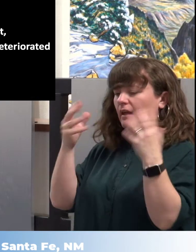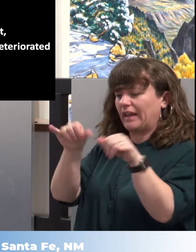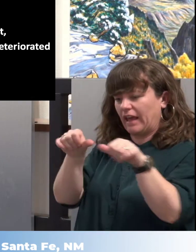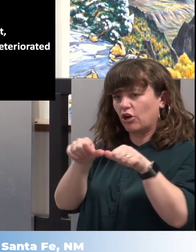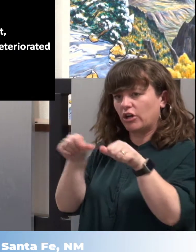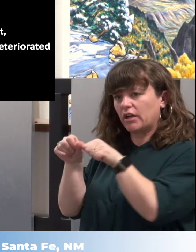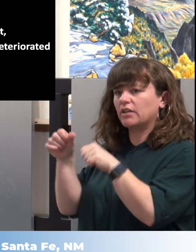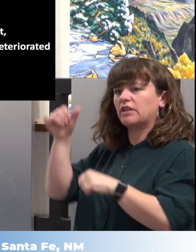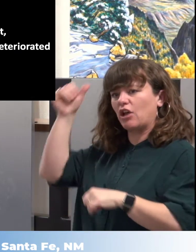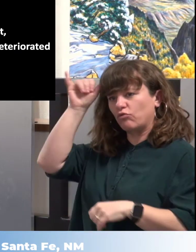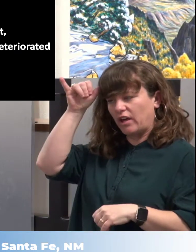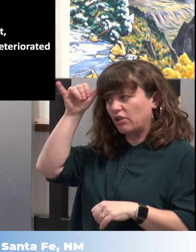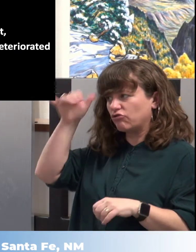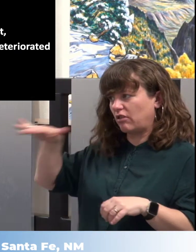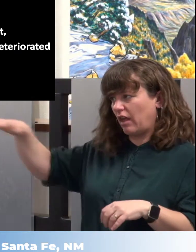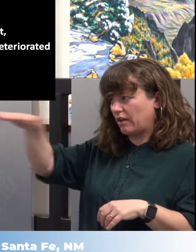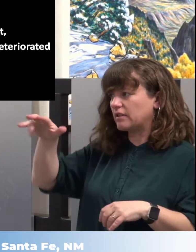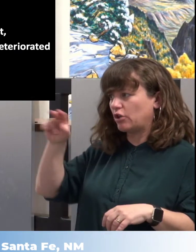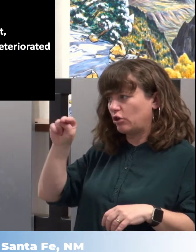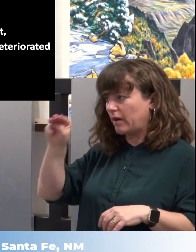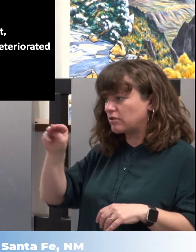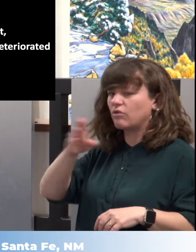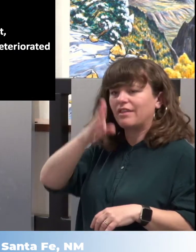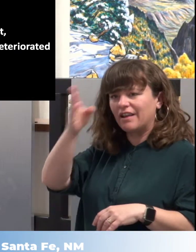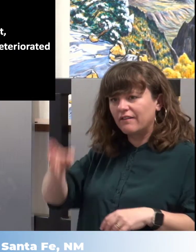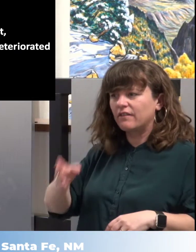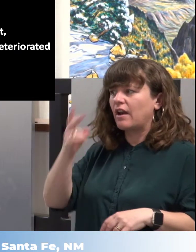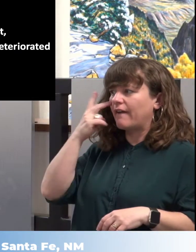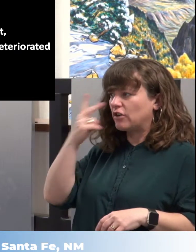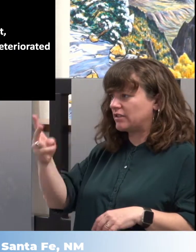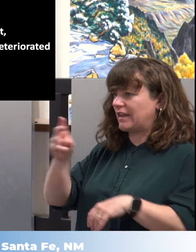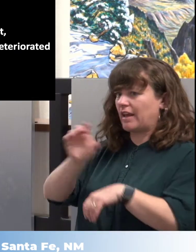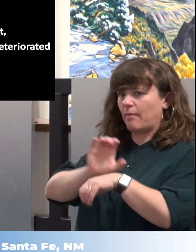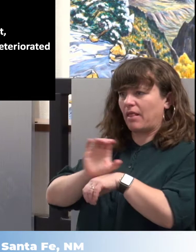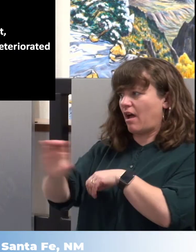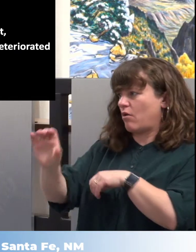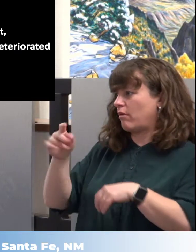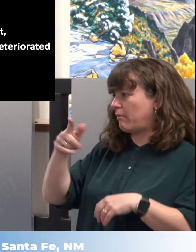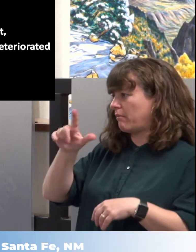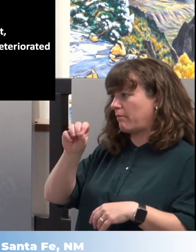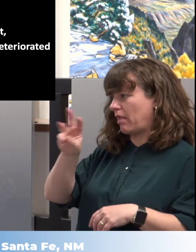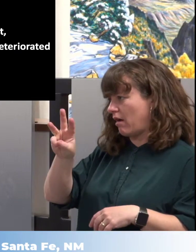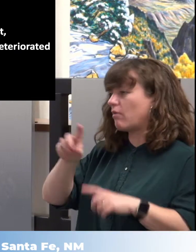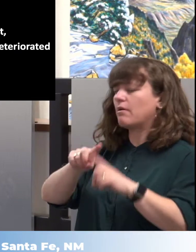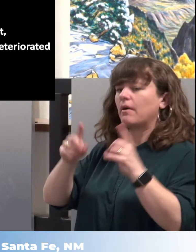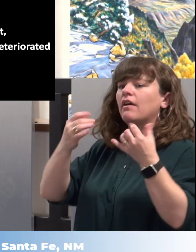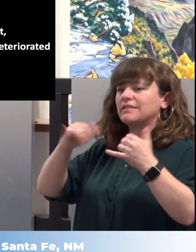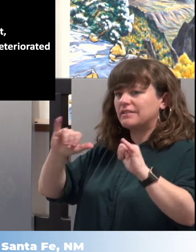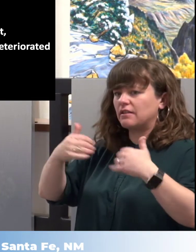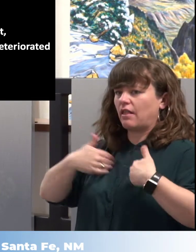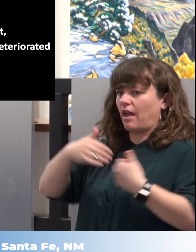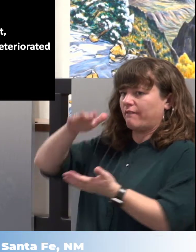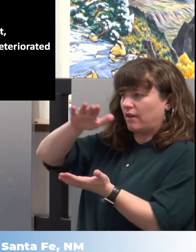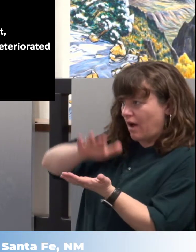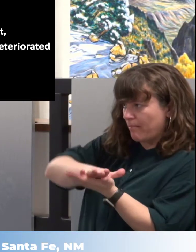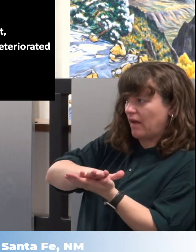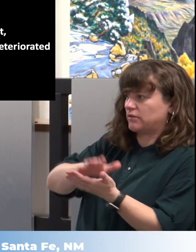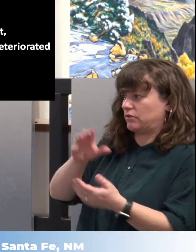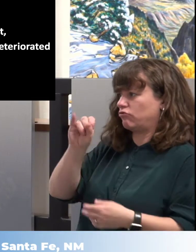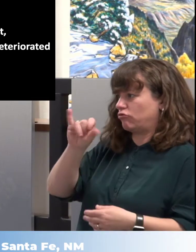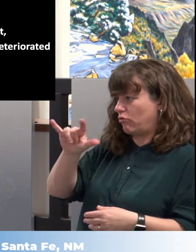in New Mexico that have never seen a plough, but still have very compacted soil. So they've lost their structure